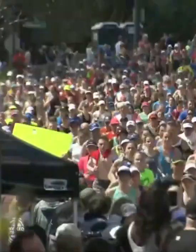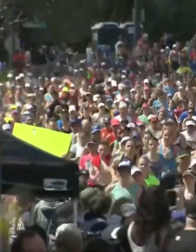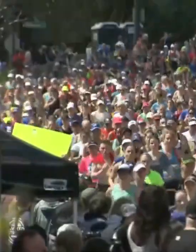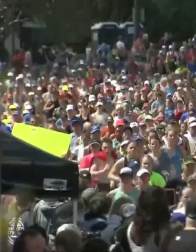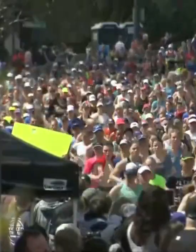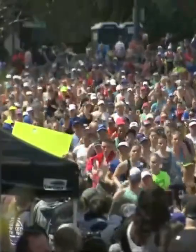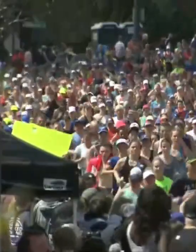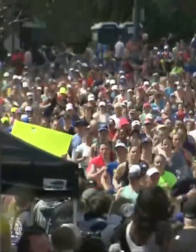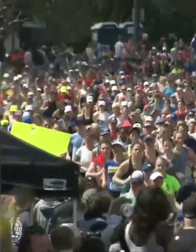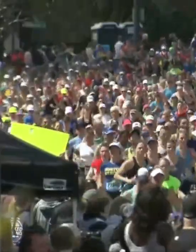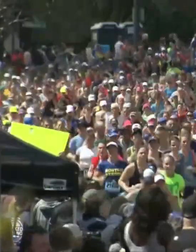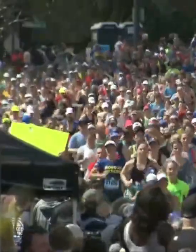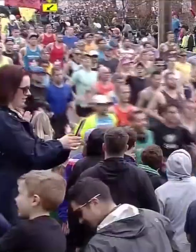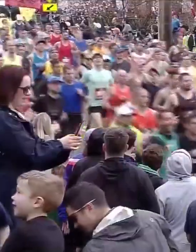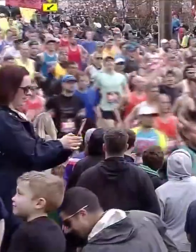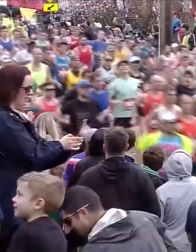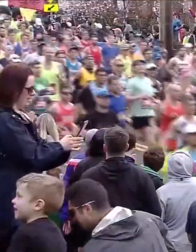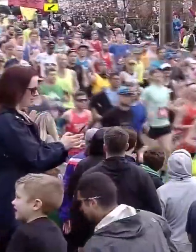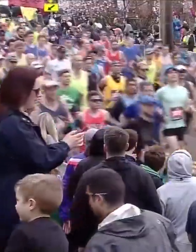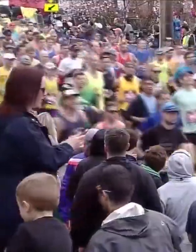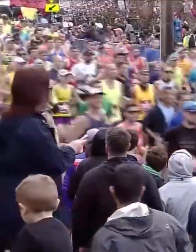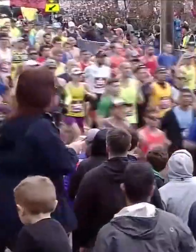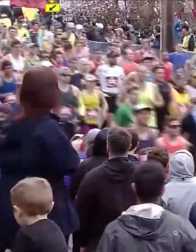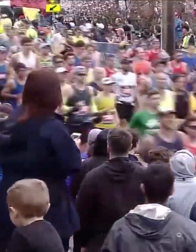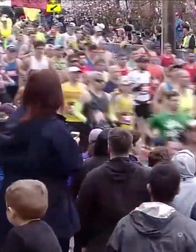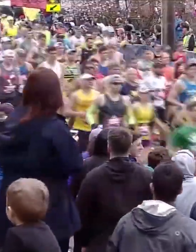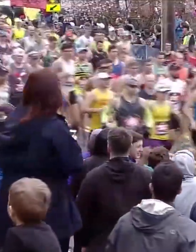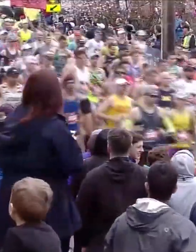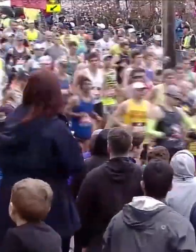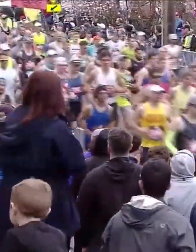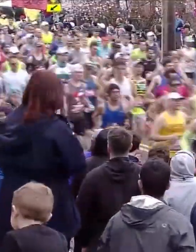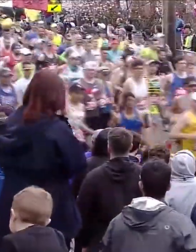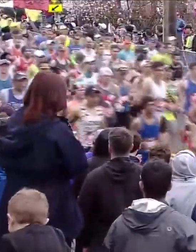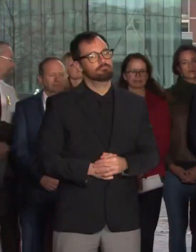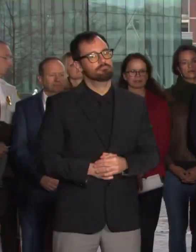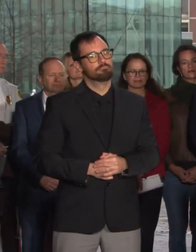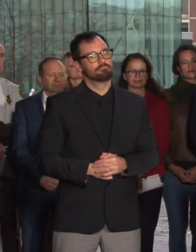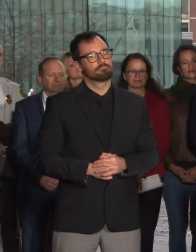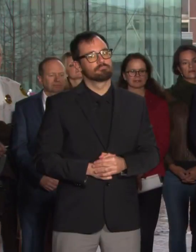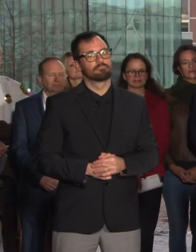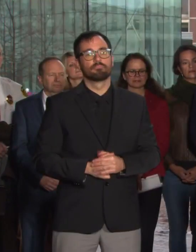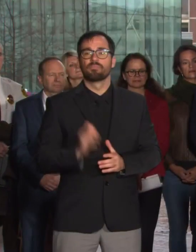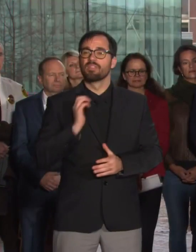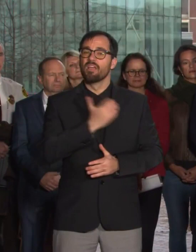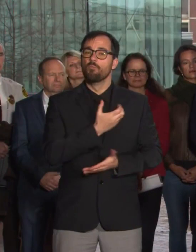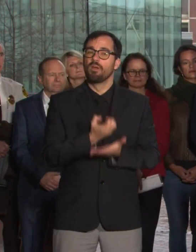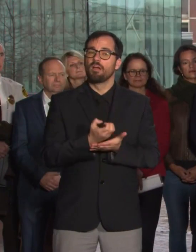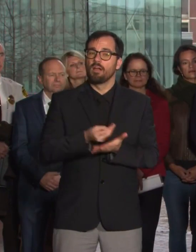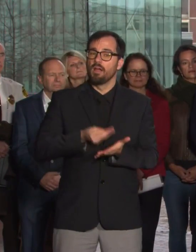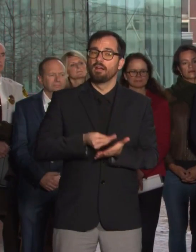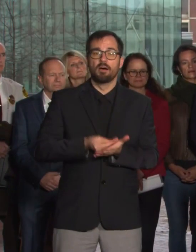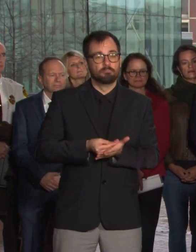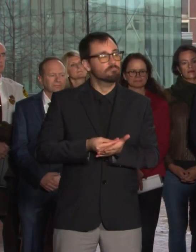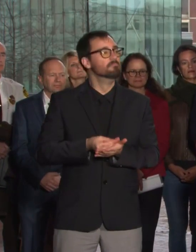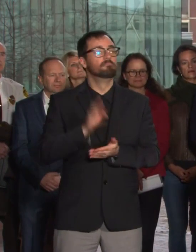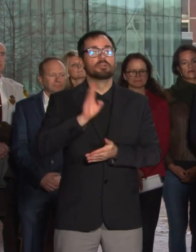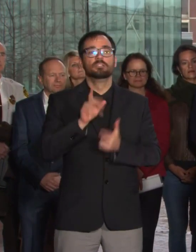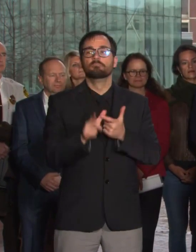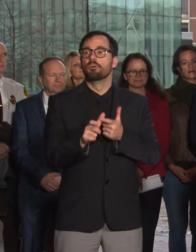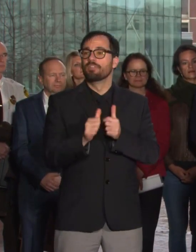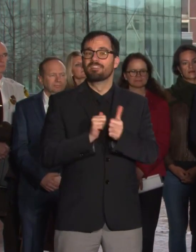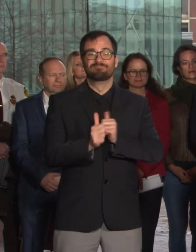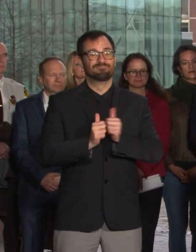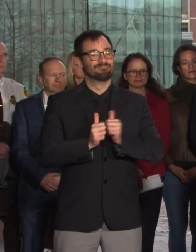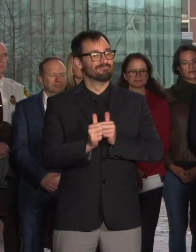responders won't be in place. He hopes runners will still take part on September 14th. Our plan is to make the weekend of September 14th